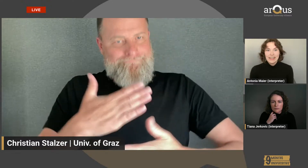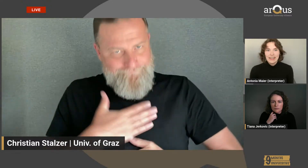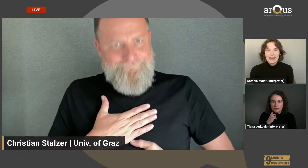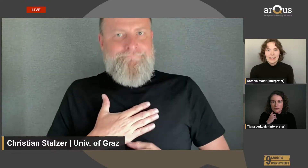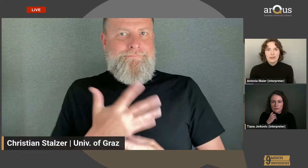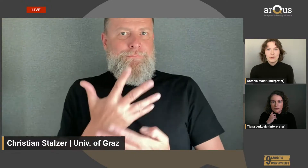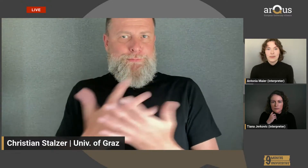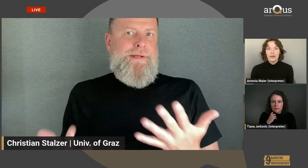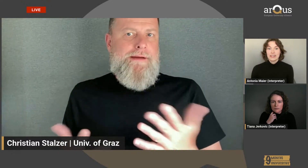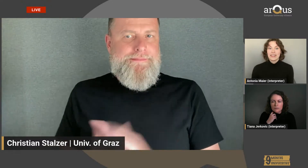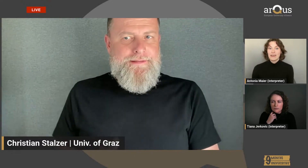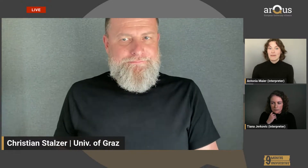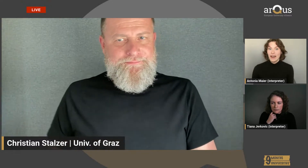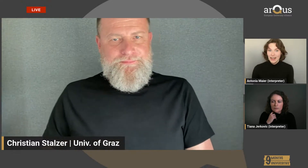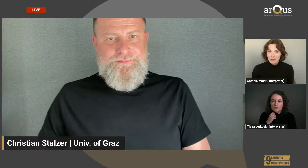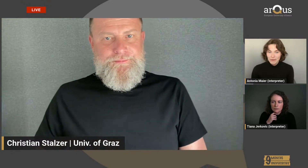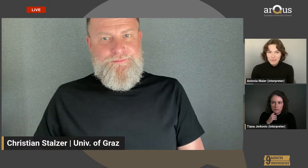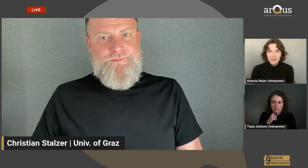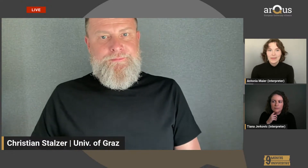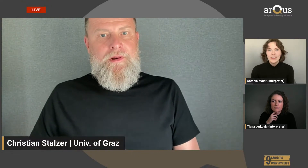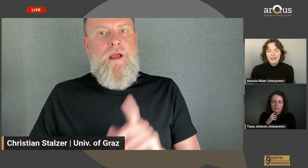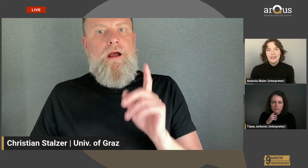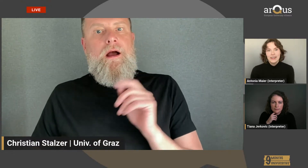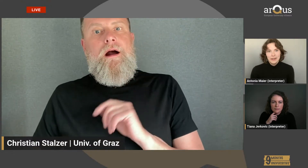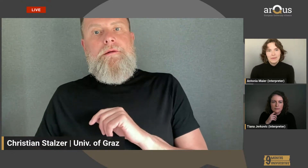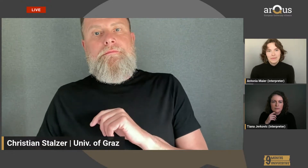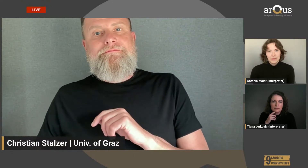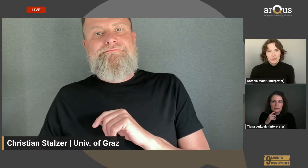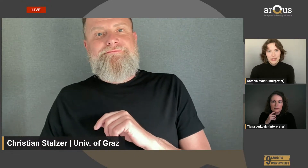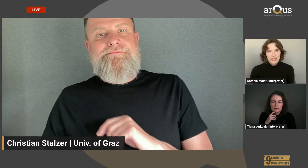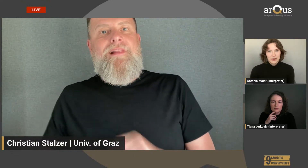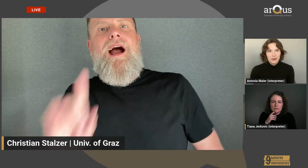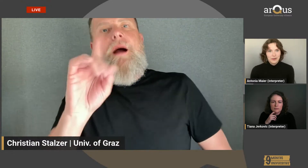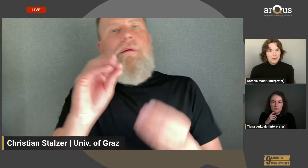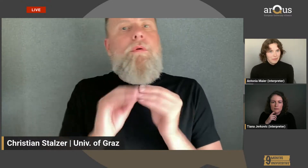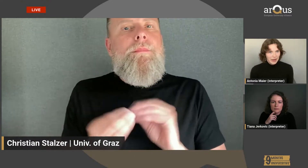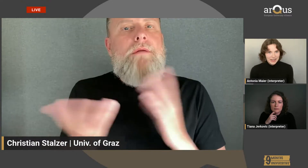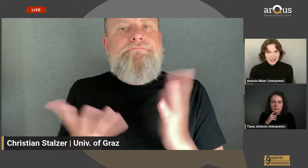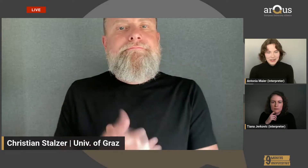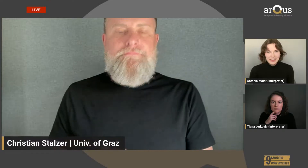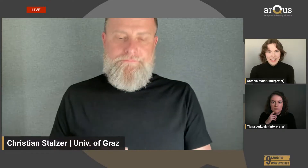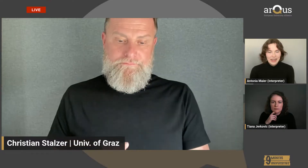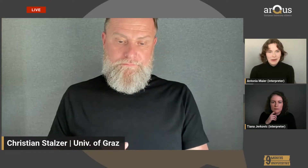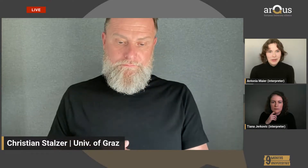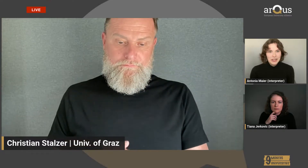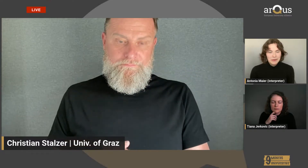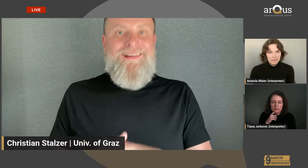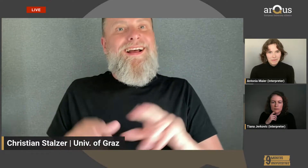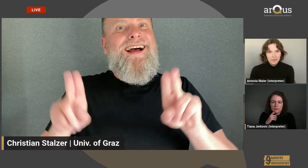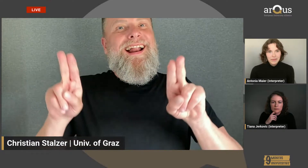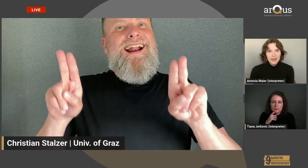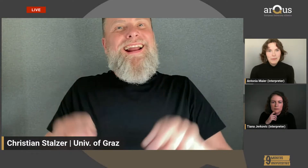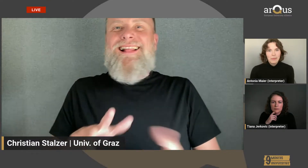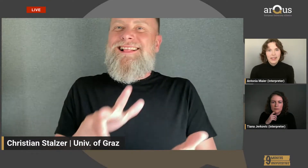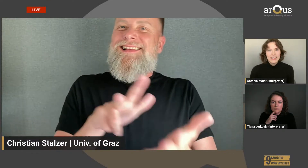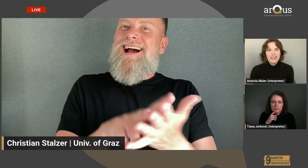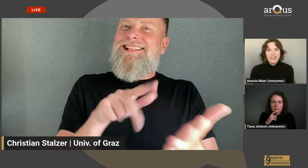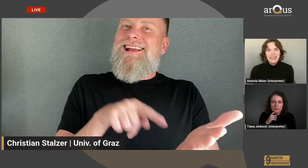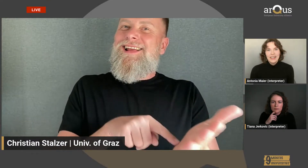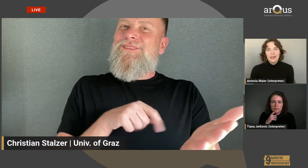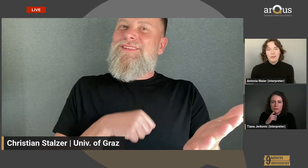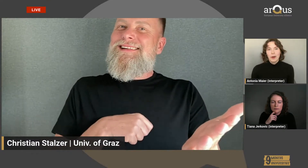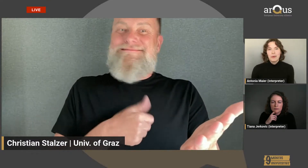recognized legally in 2005, which is also my national sign language.